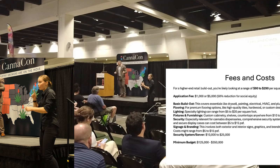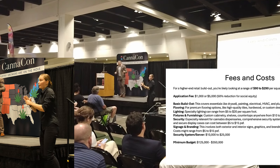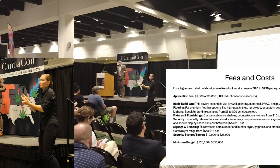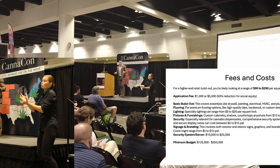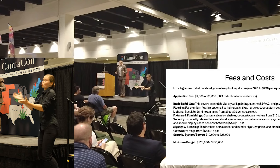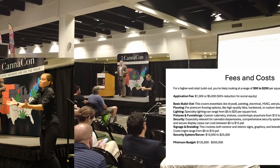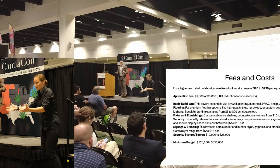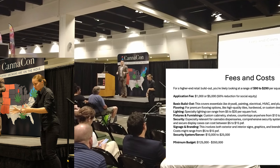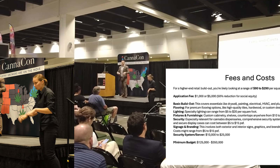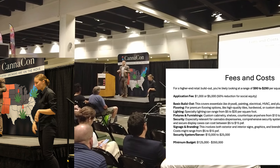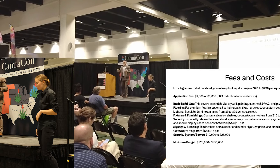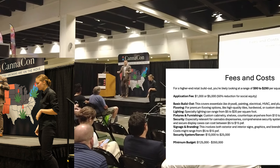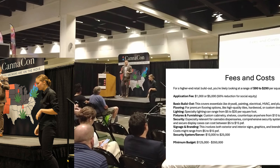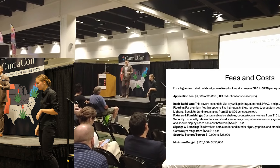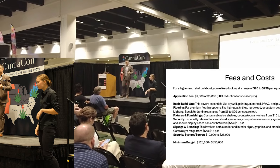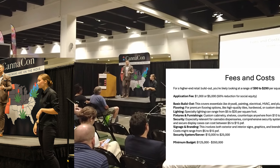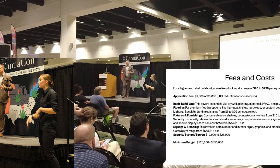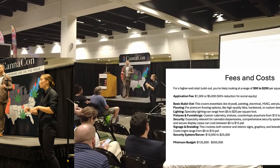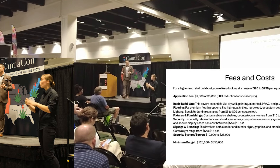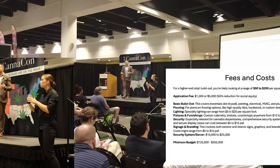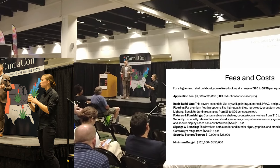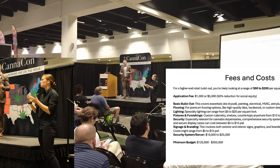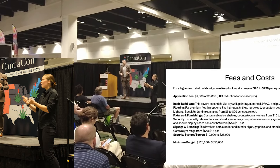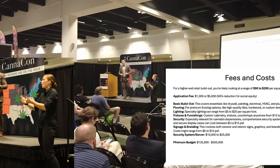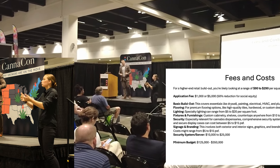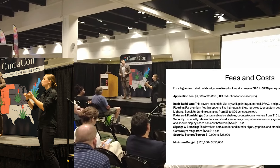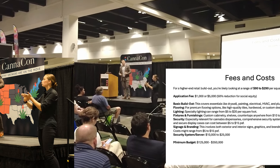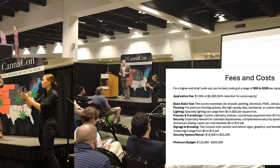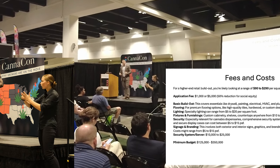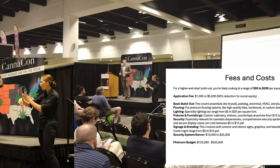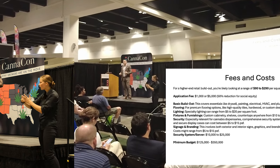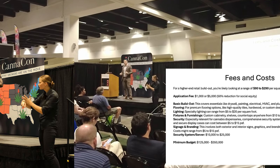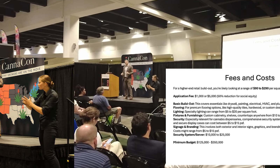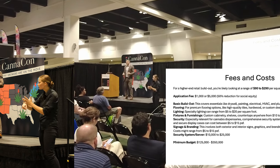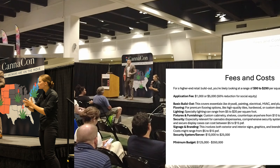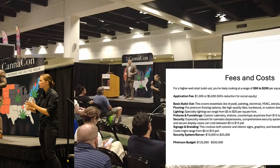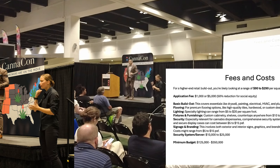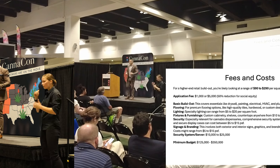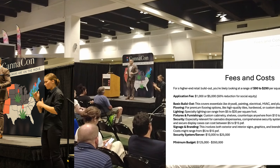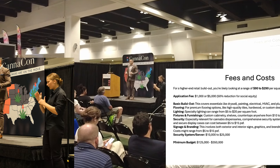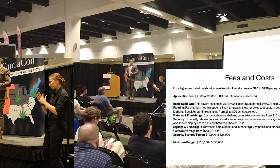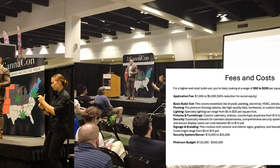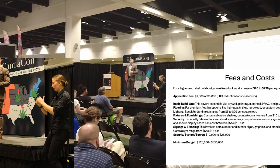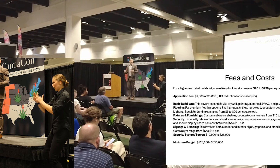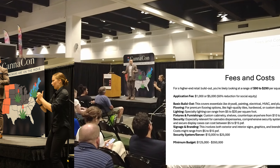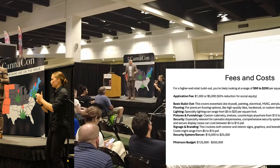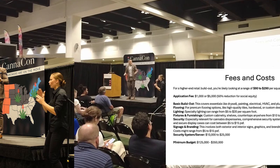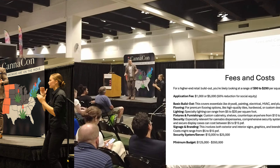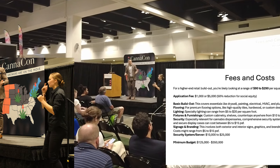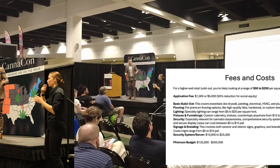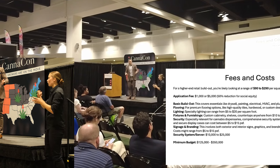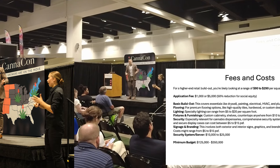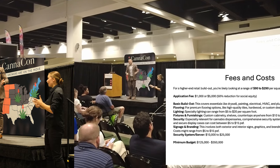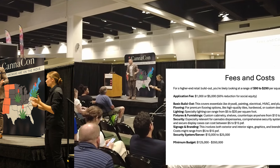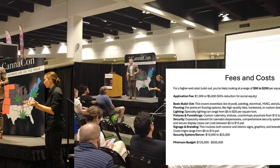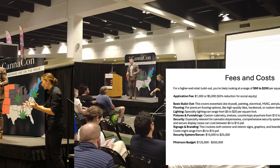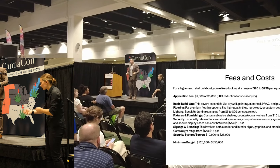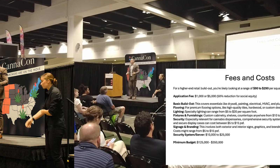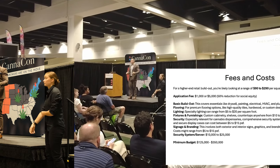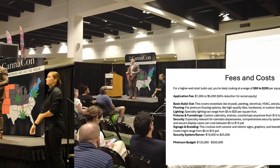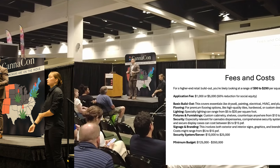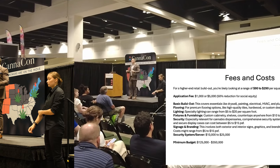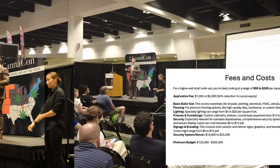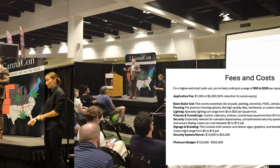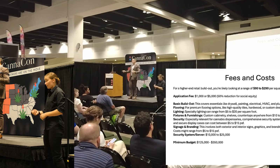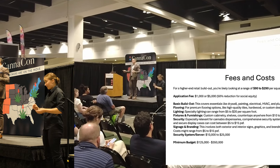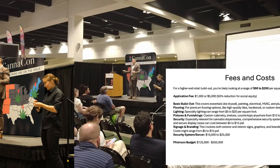Okay, in terms of costs, so what does it cost to sort of set this up? What can I expect in terms of build-out costs? In terms of numbers, I would